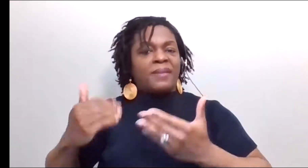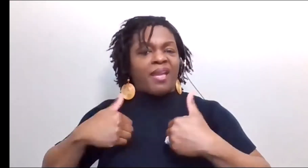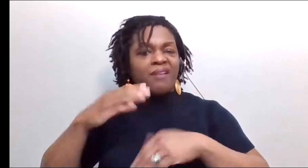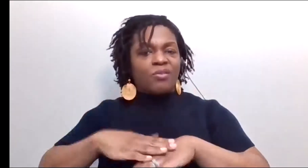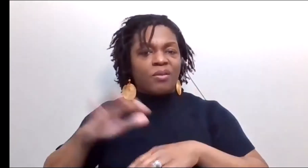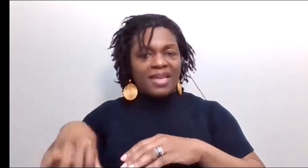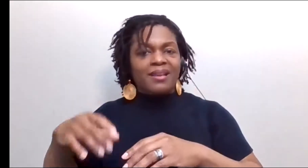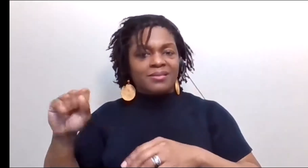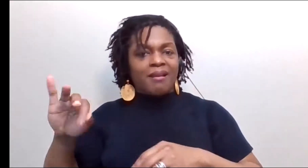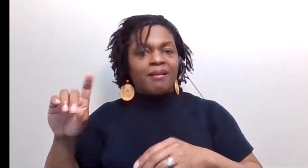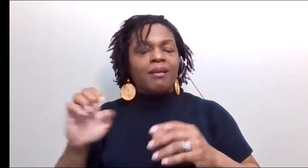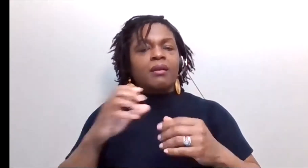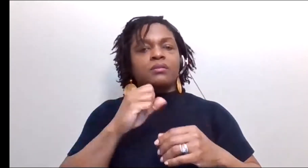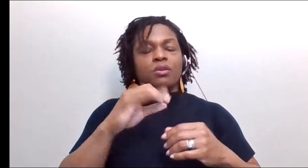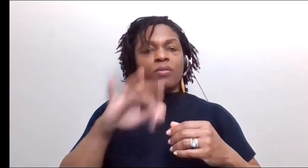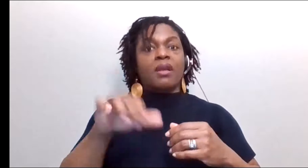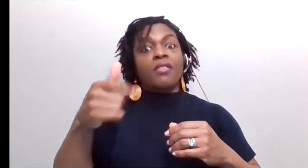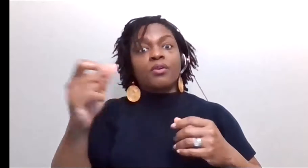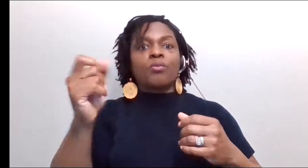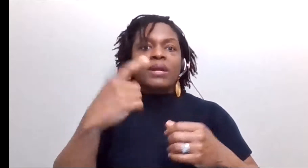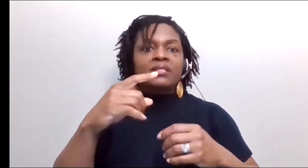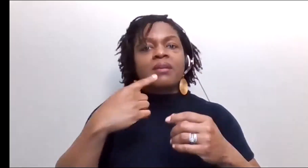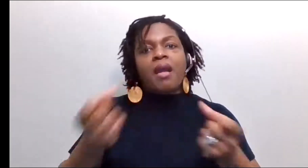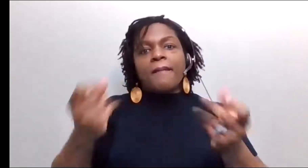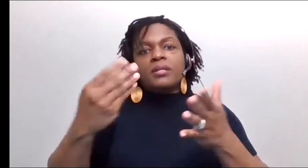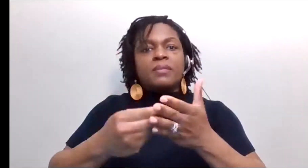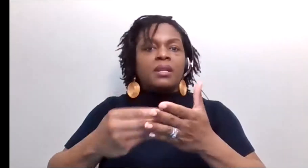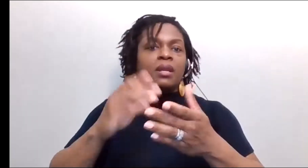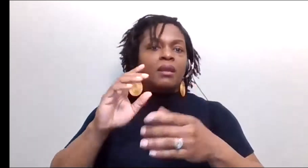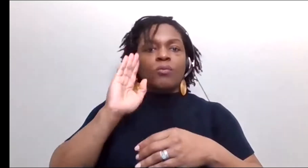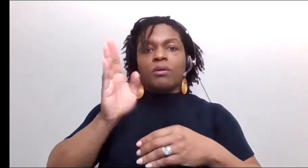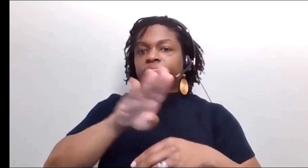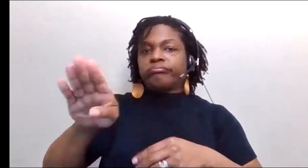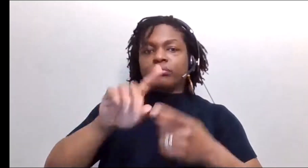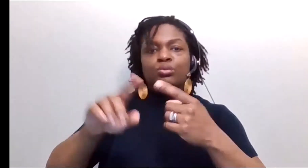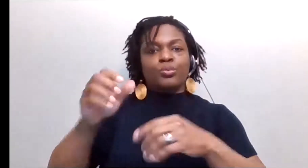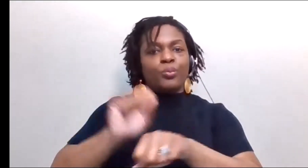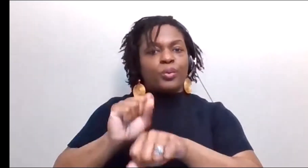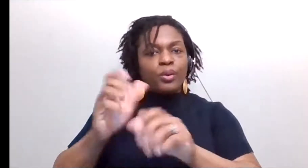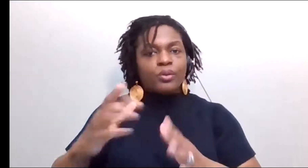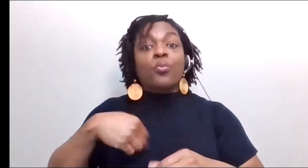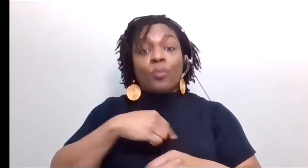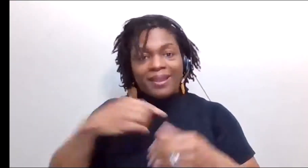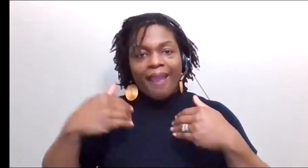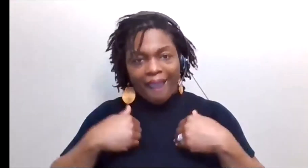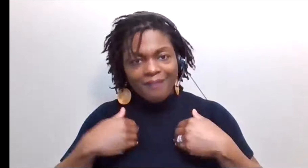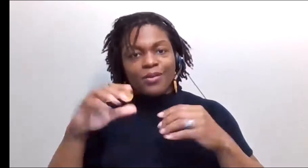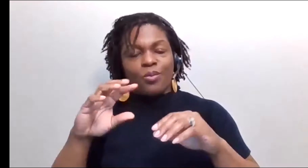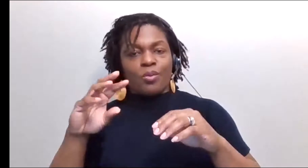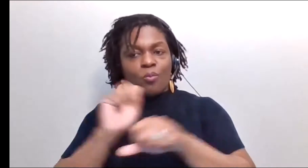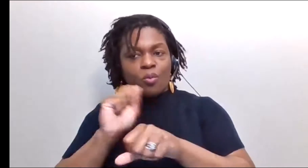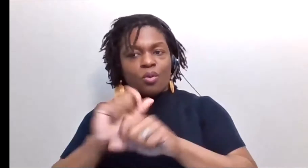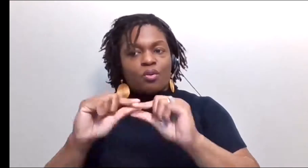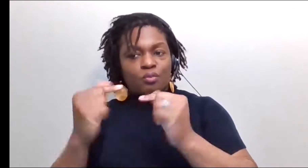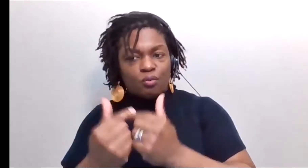was a question earlier that was asking like how much of that money is going to the workers. We actually have a work group that we've put